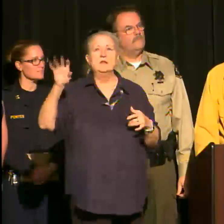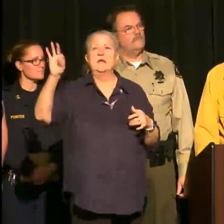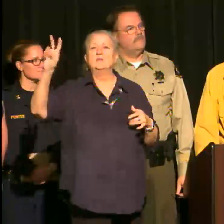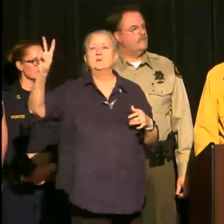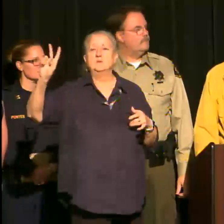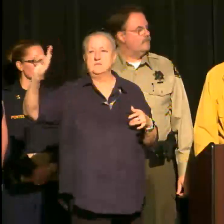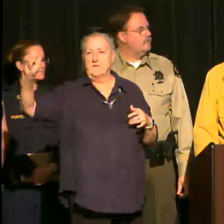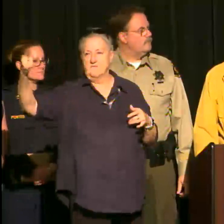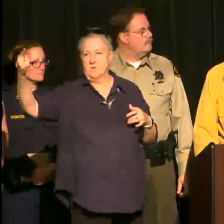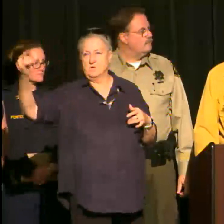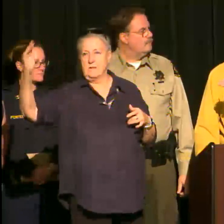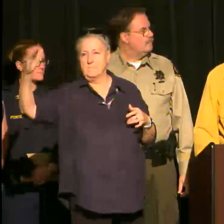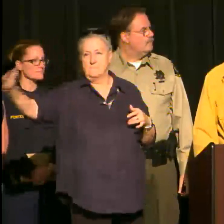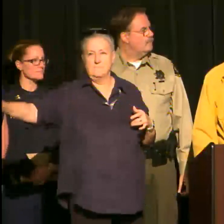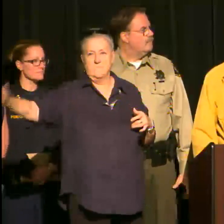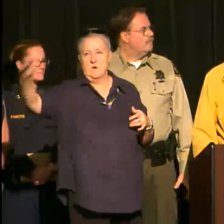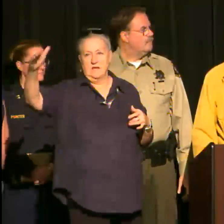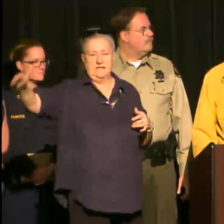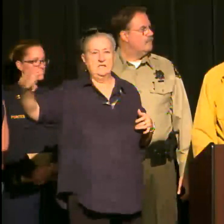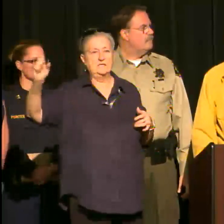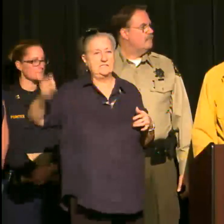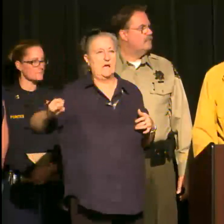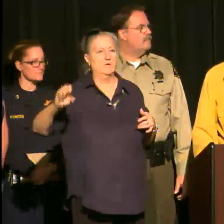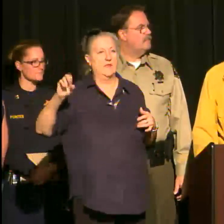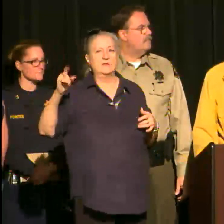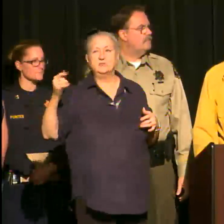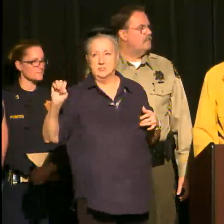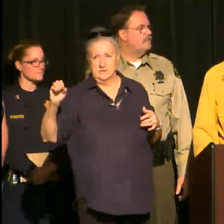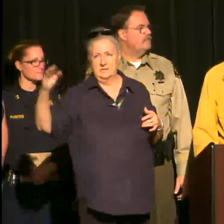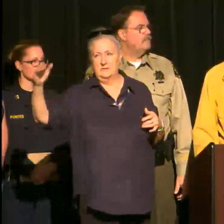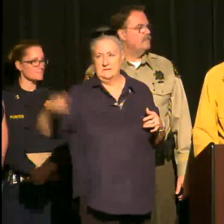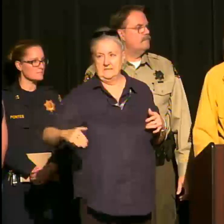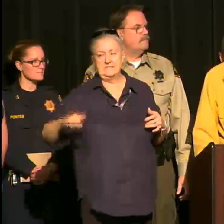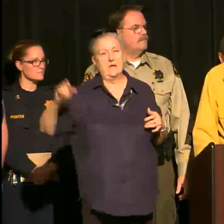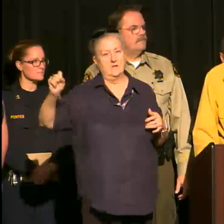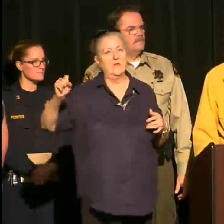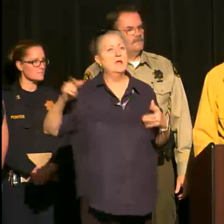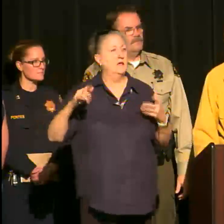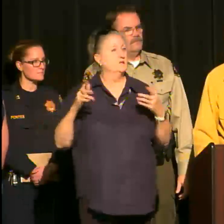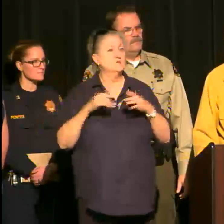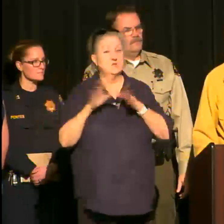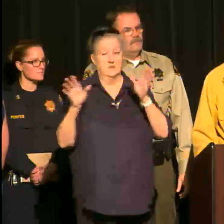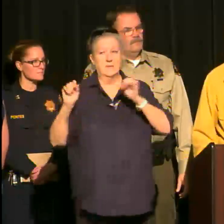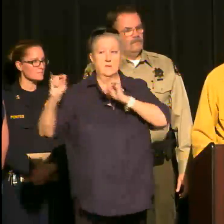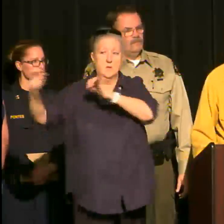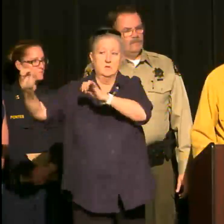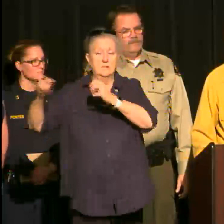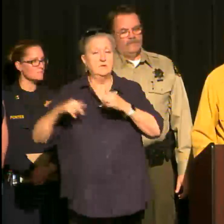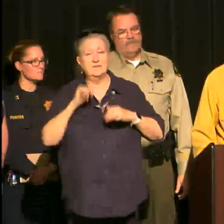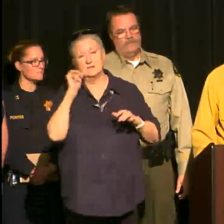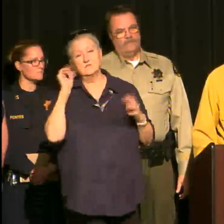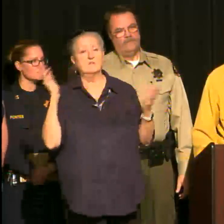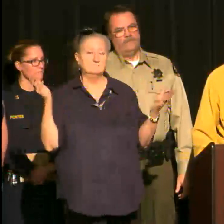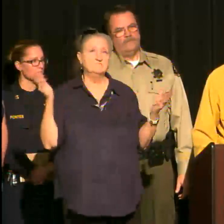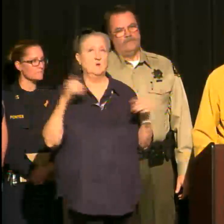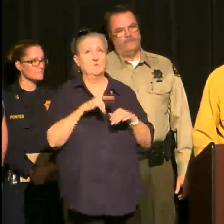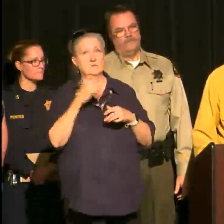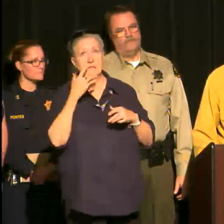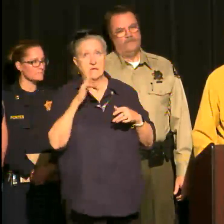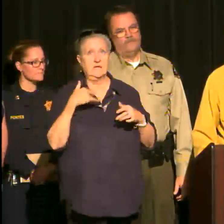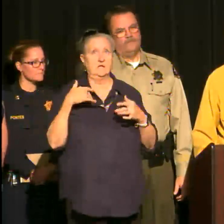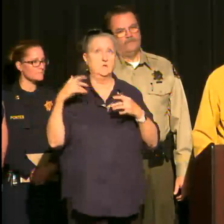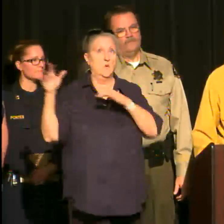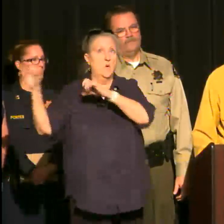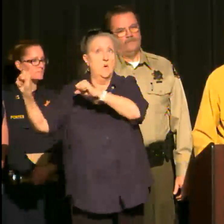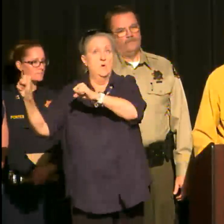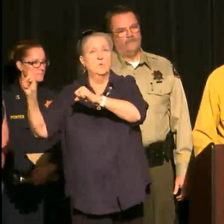our first break-even point on the south edge. And we generally we'll be able to hold that. But, of course, yesterday we were lucky to hold